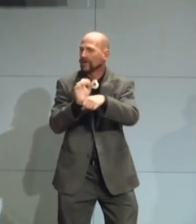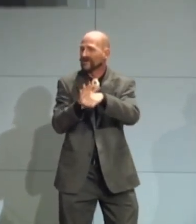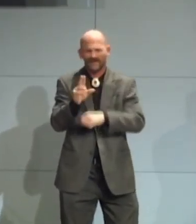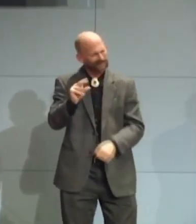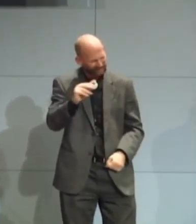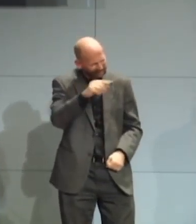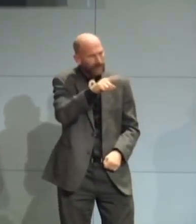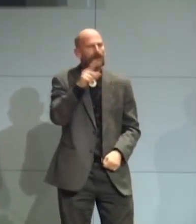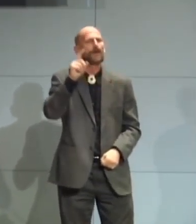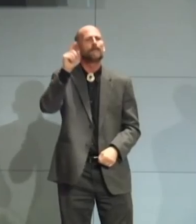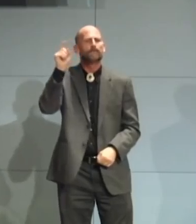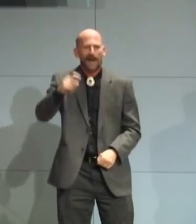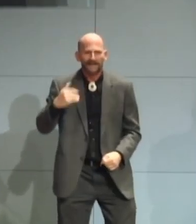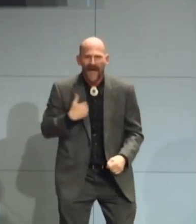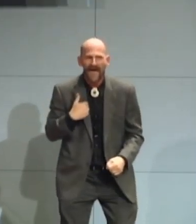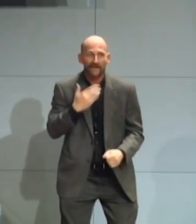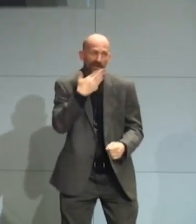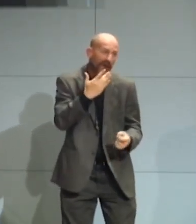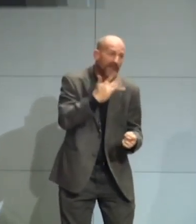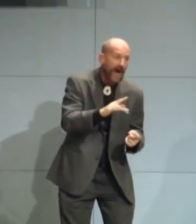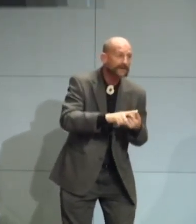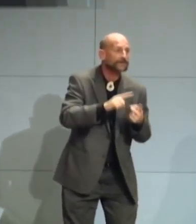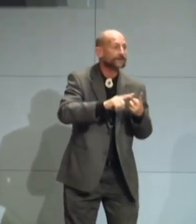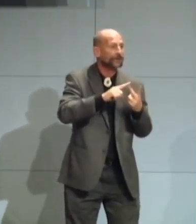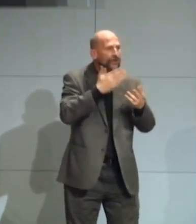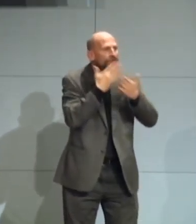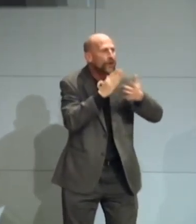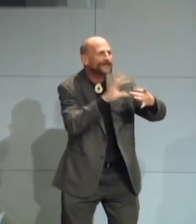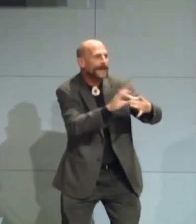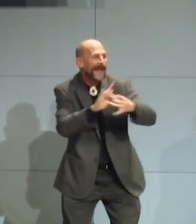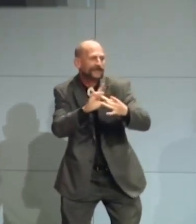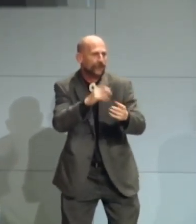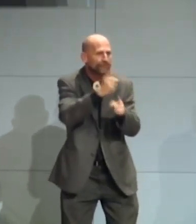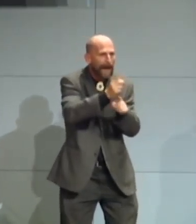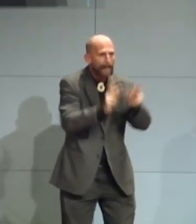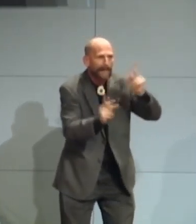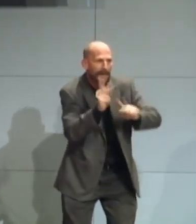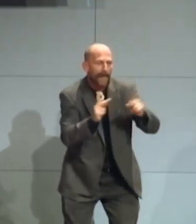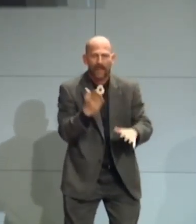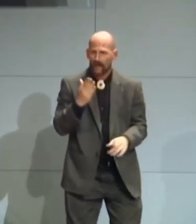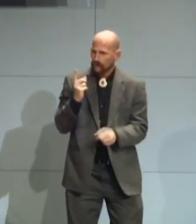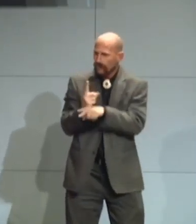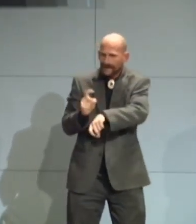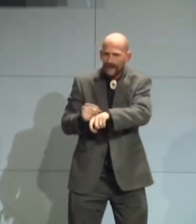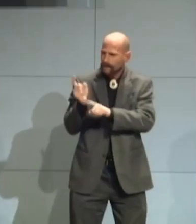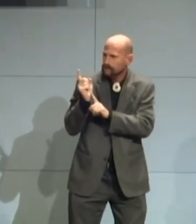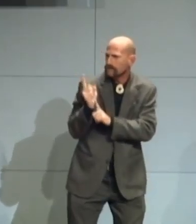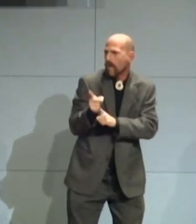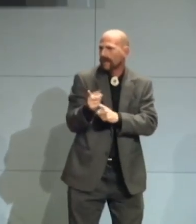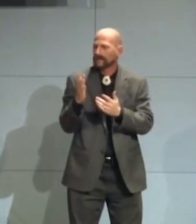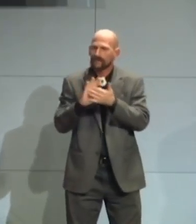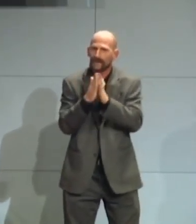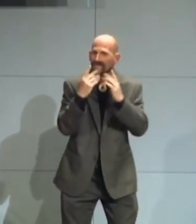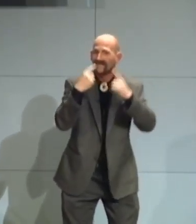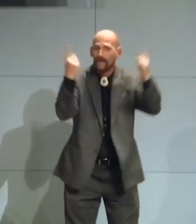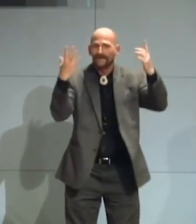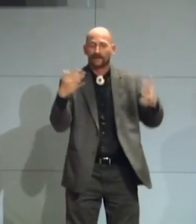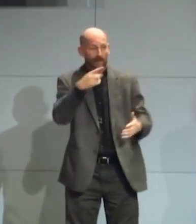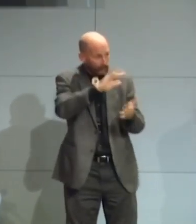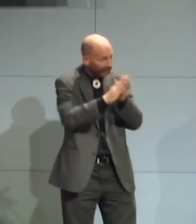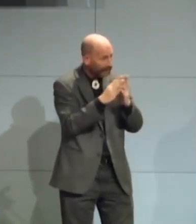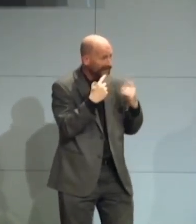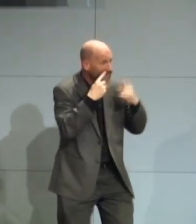kids who do crazy things like kids do. And so I am big on making sure that they know that